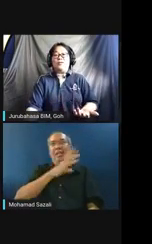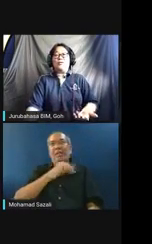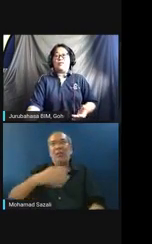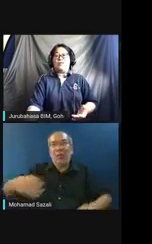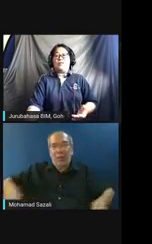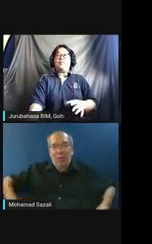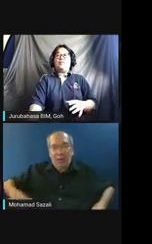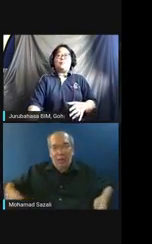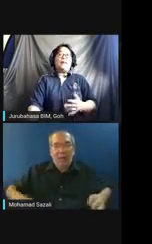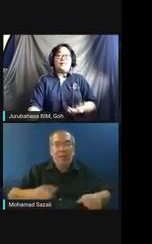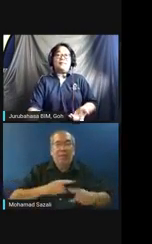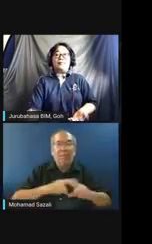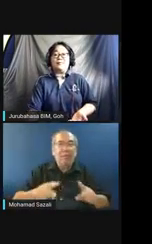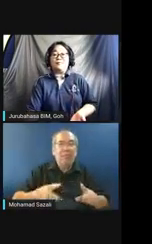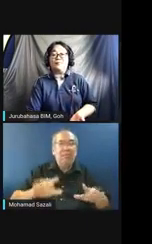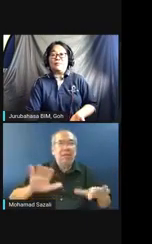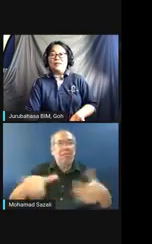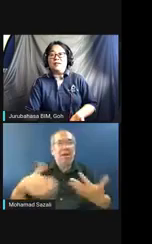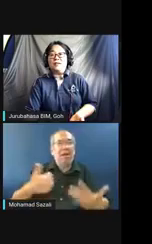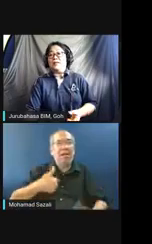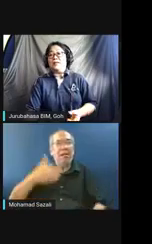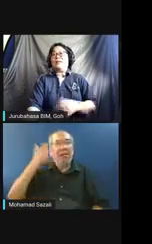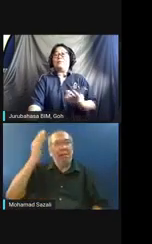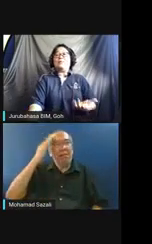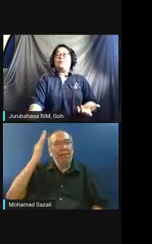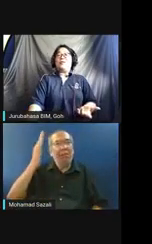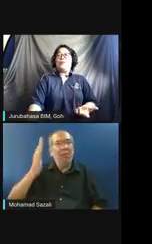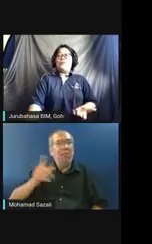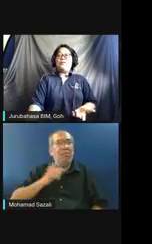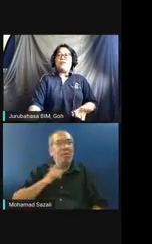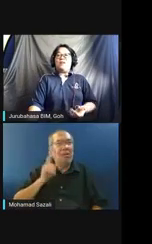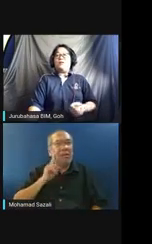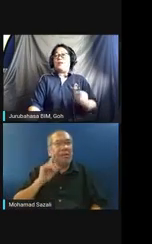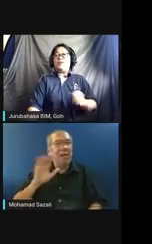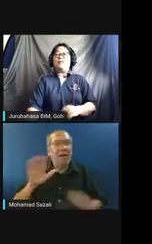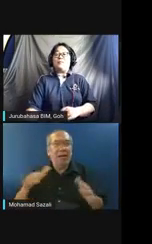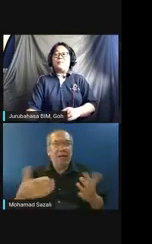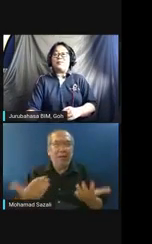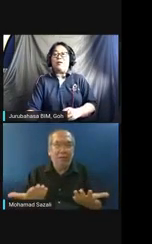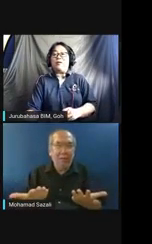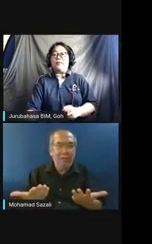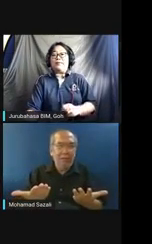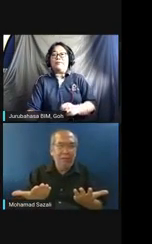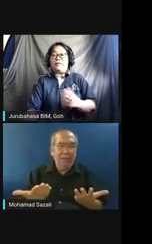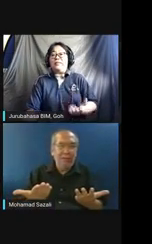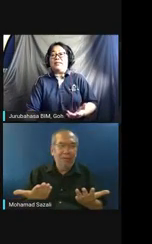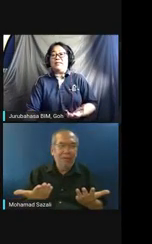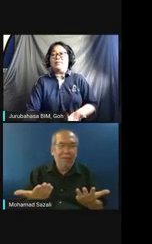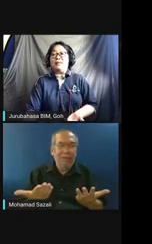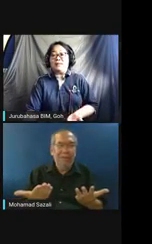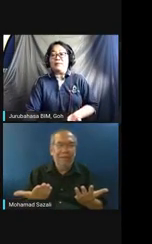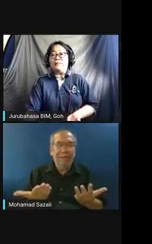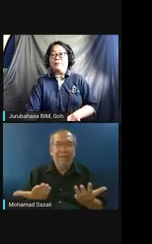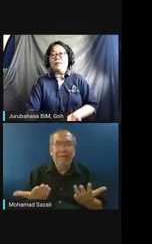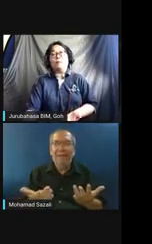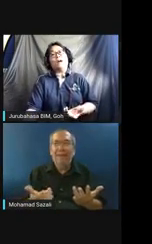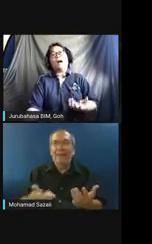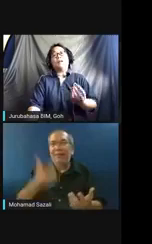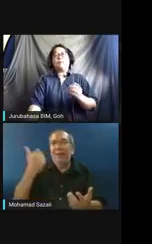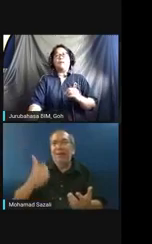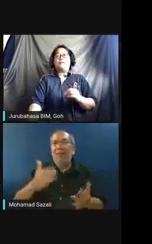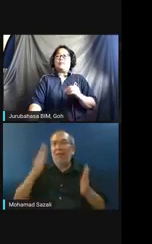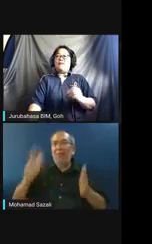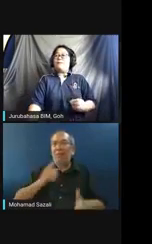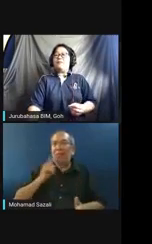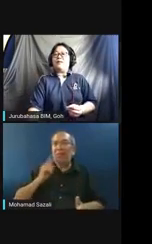Obviously, you know that person is blind. You see a person on a wheelchair, then we know the person is physical disability. But